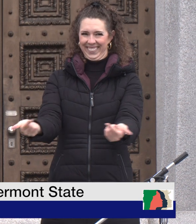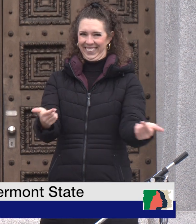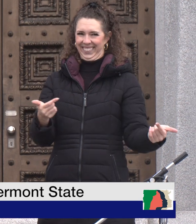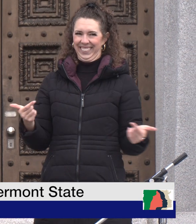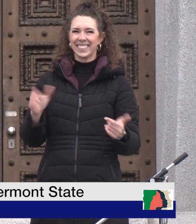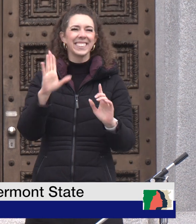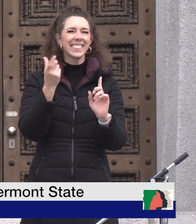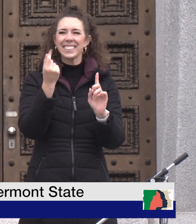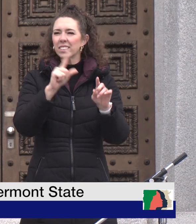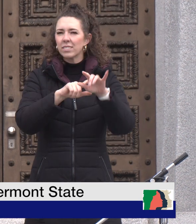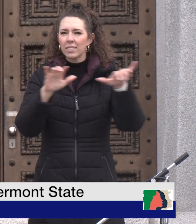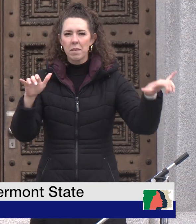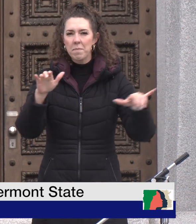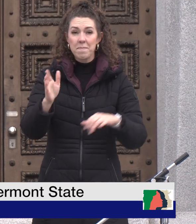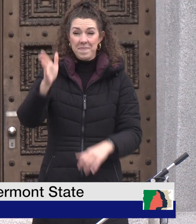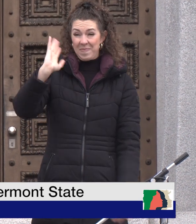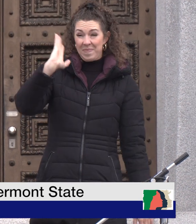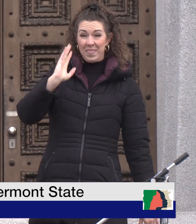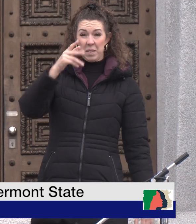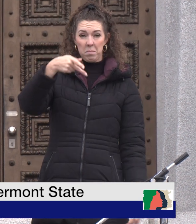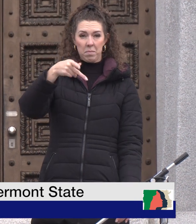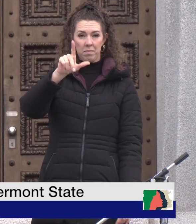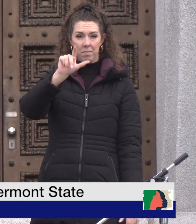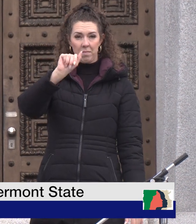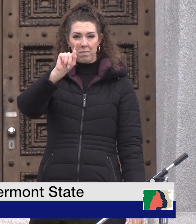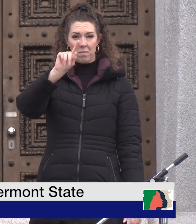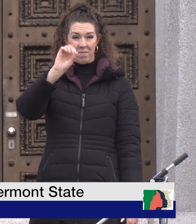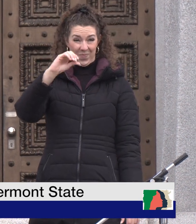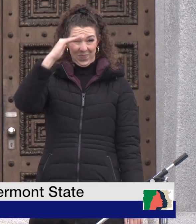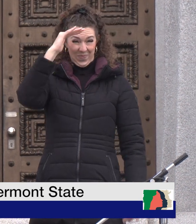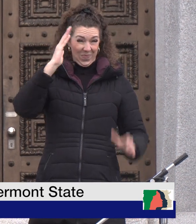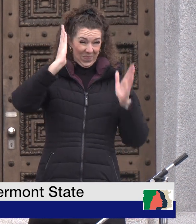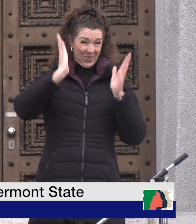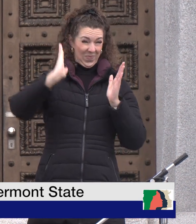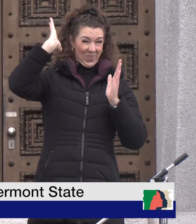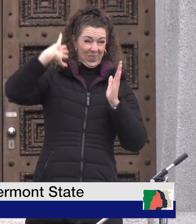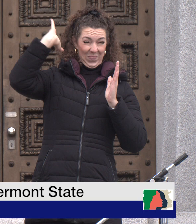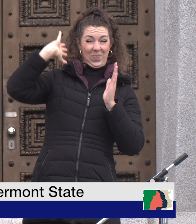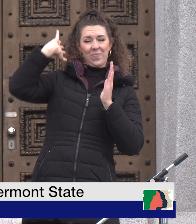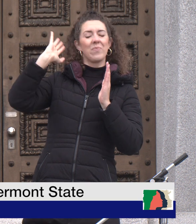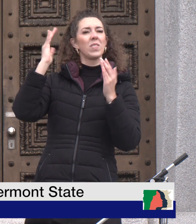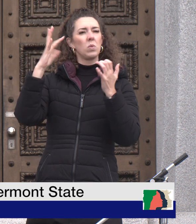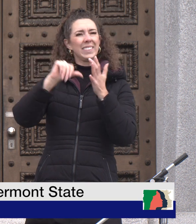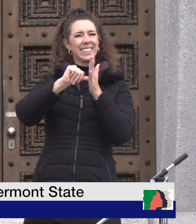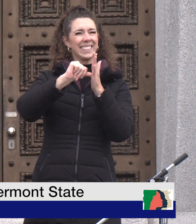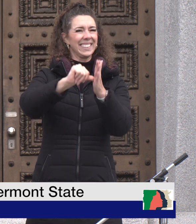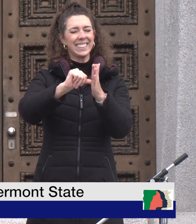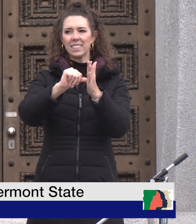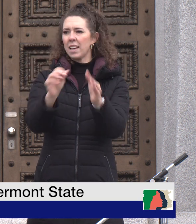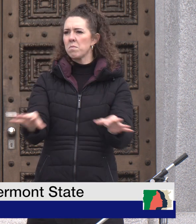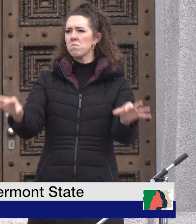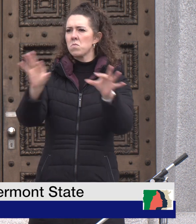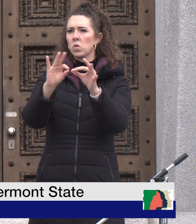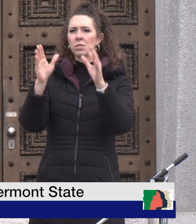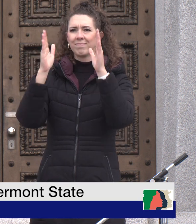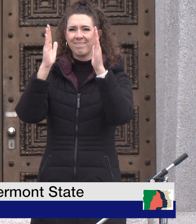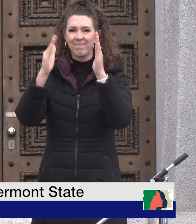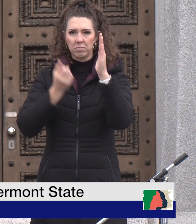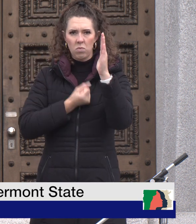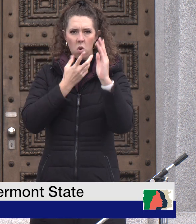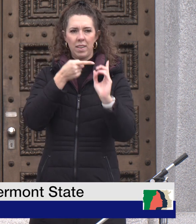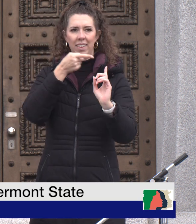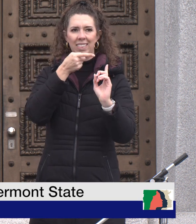he also wanted to make a point about paying attention to poetry and its inevitable